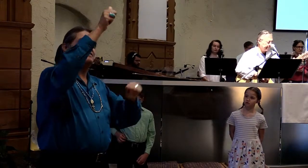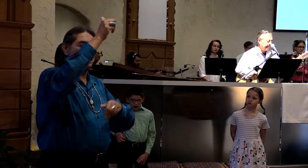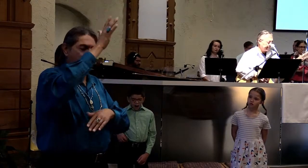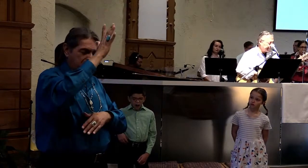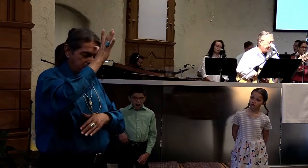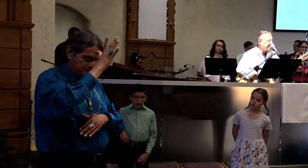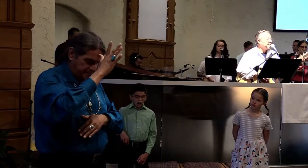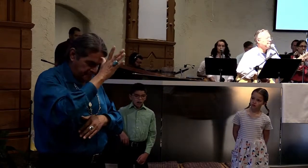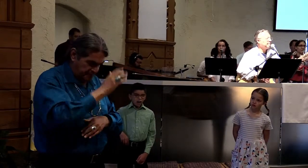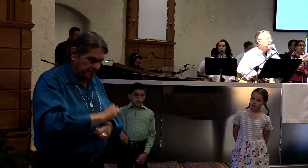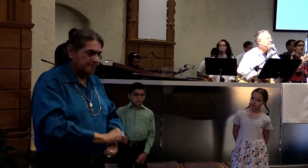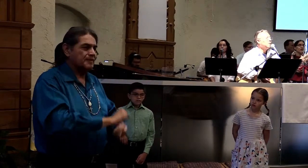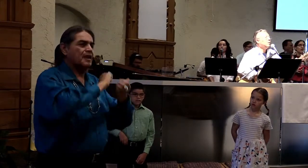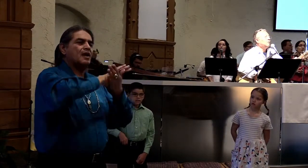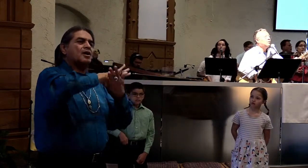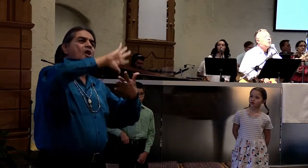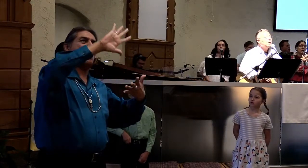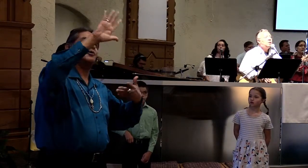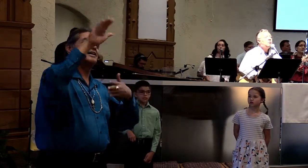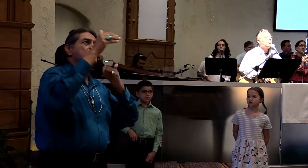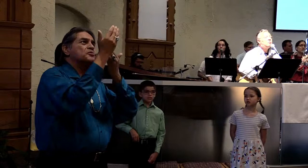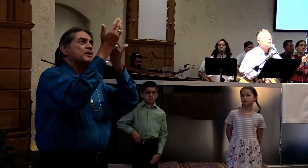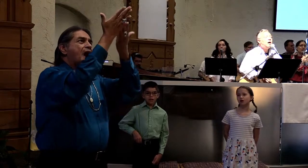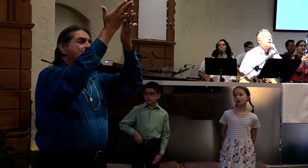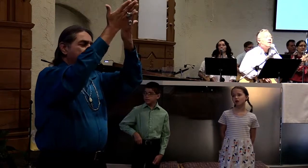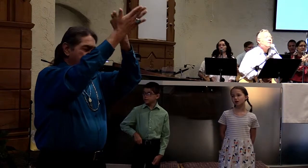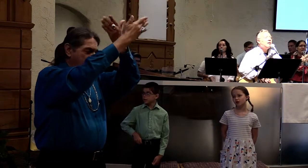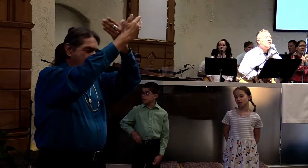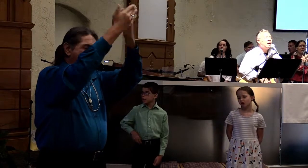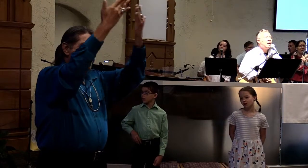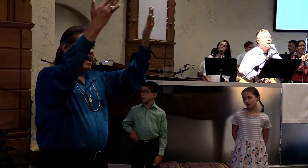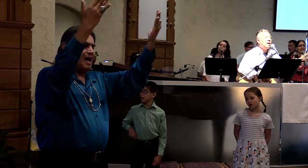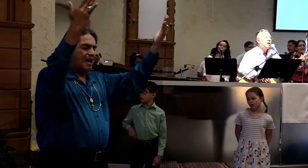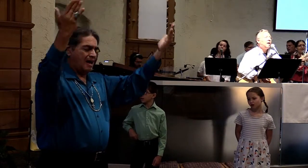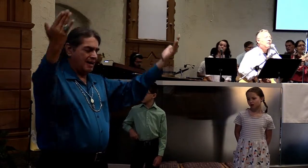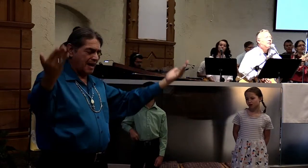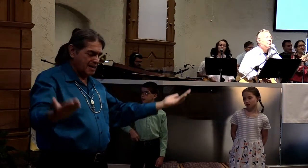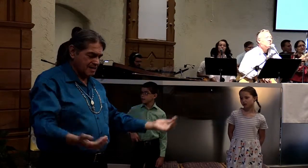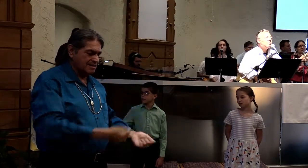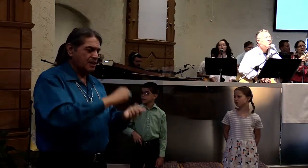Glory to God in the heart.